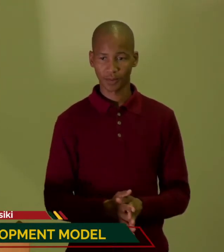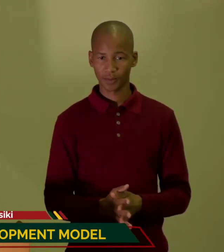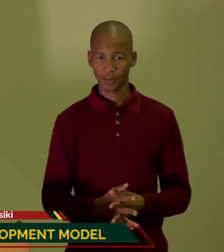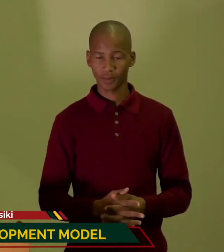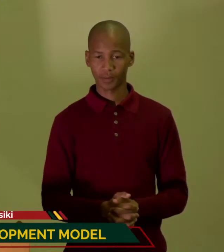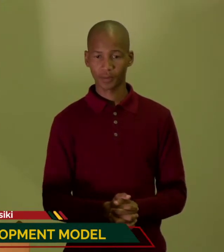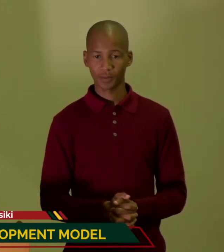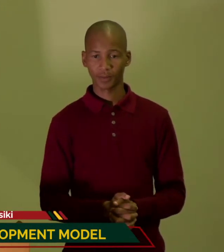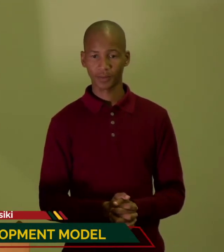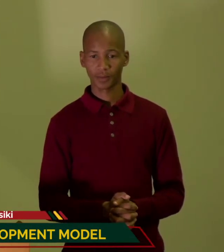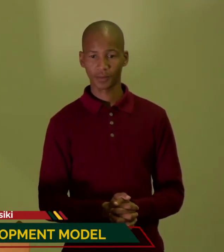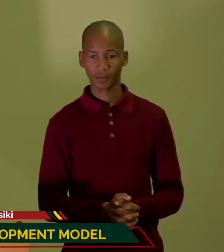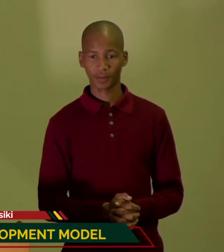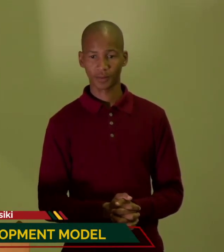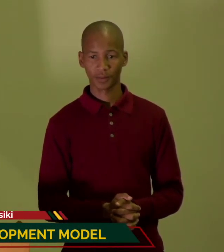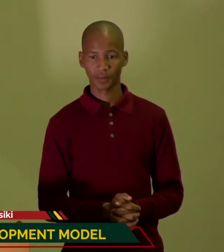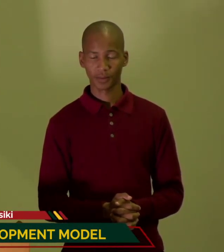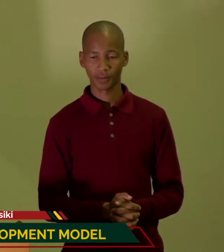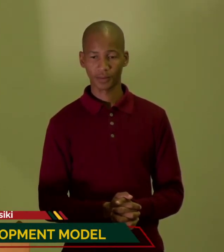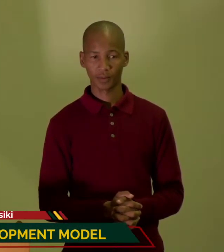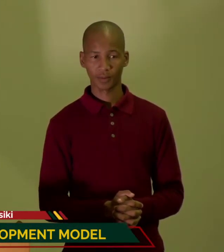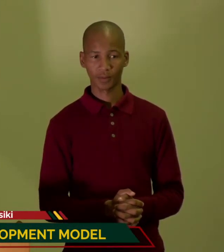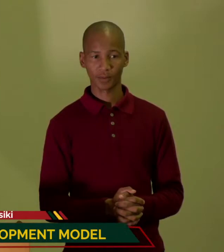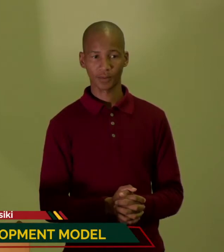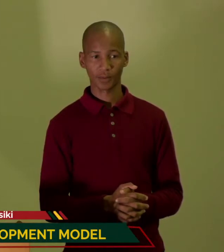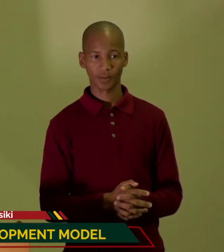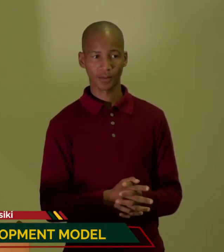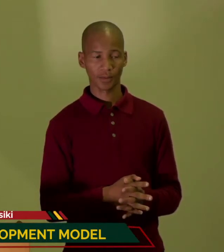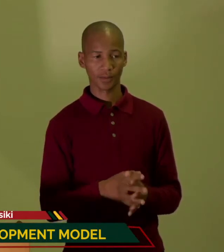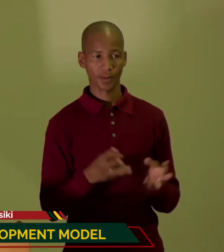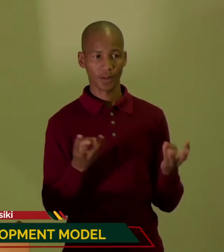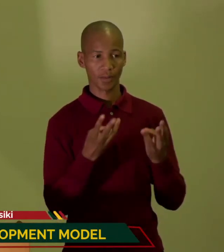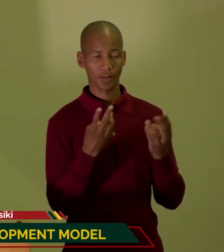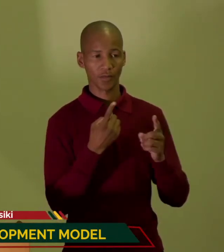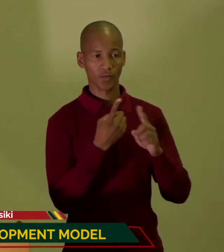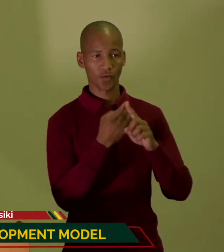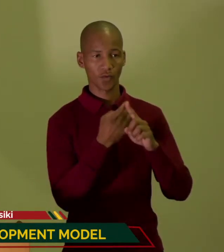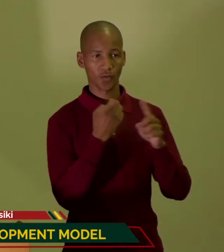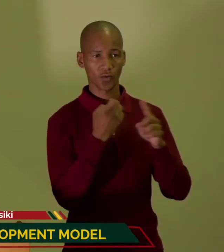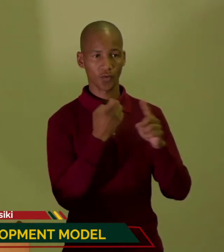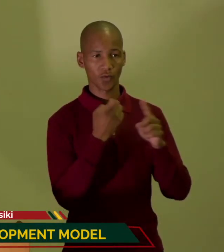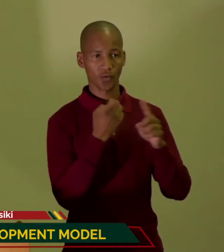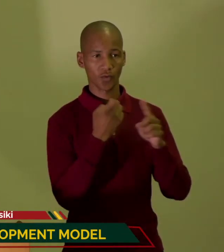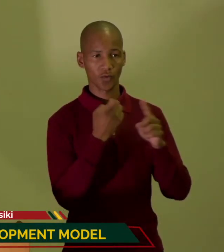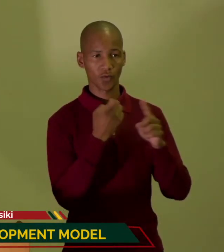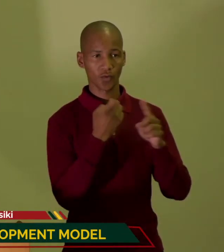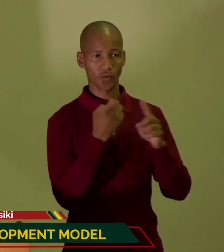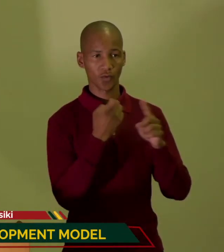Morena, Antwa Moho, National House of Traditional Leaders,